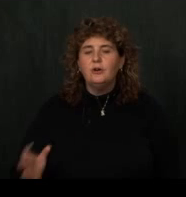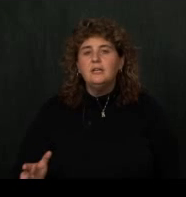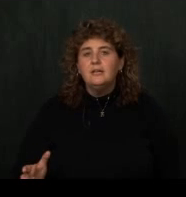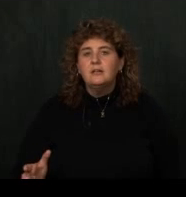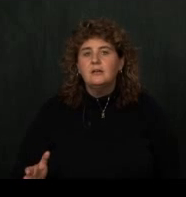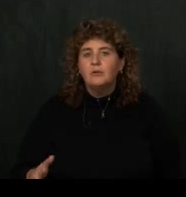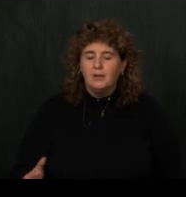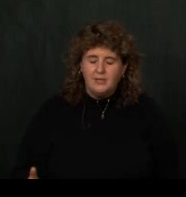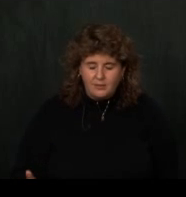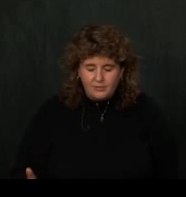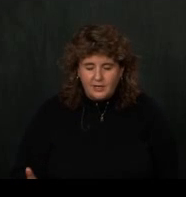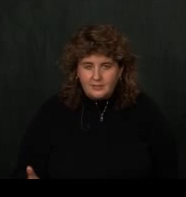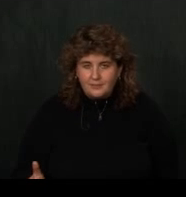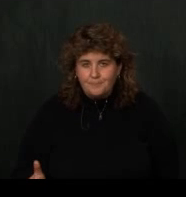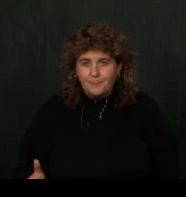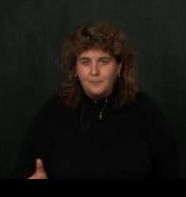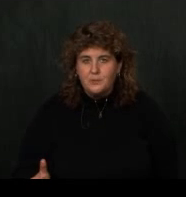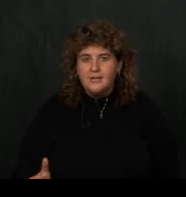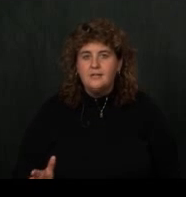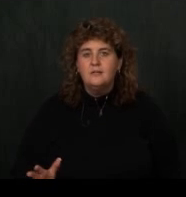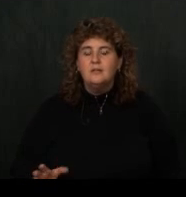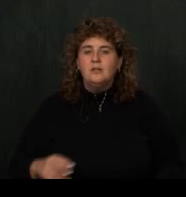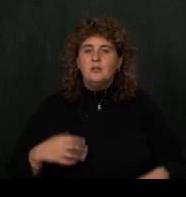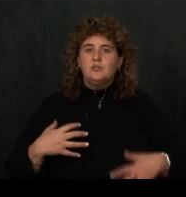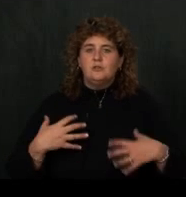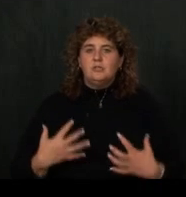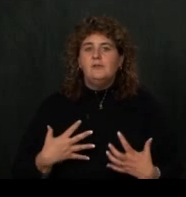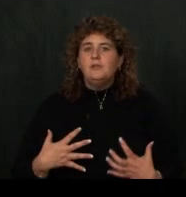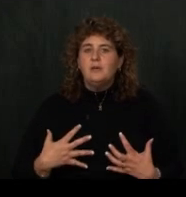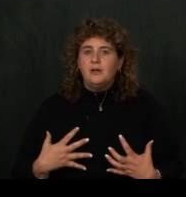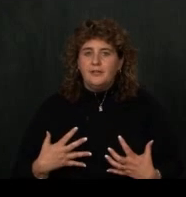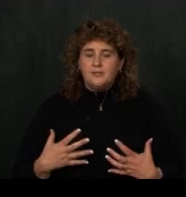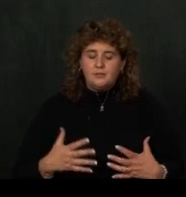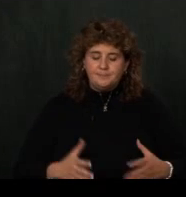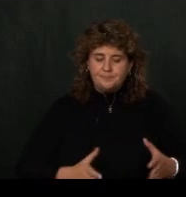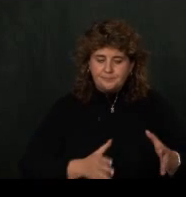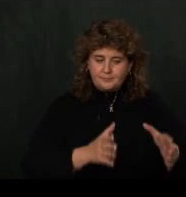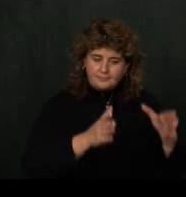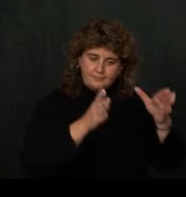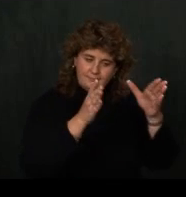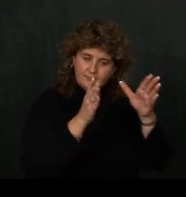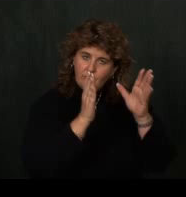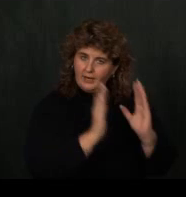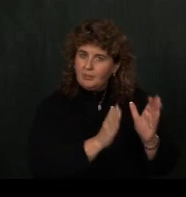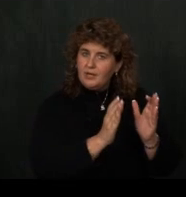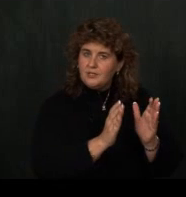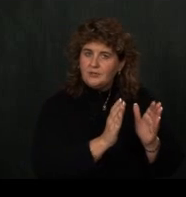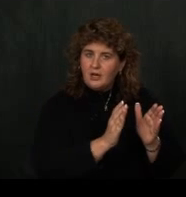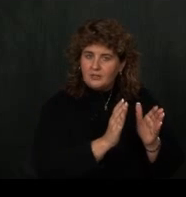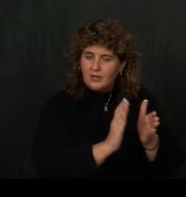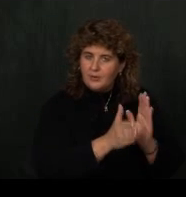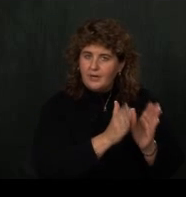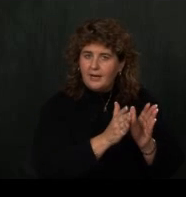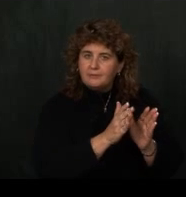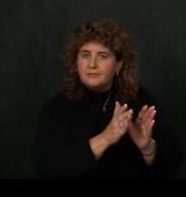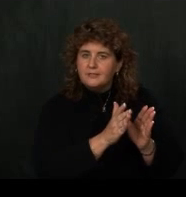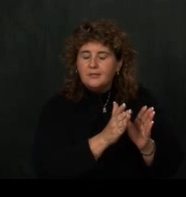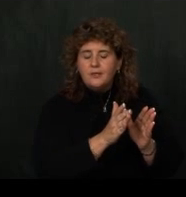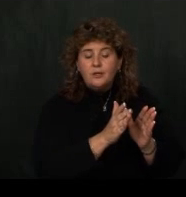curly gram-negative rods, okay? So stick with me on this. Gram-positive cocci, what do we have? We